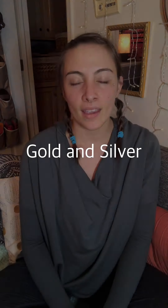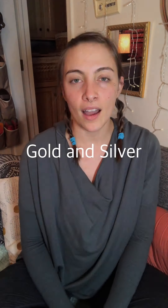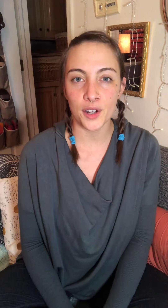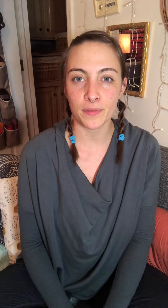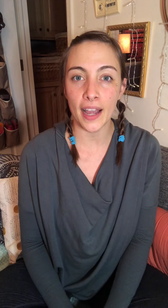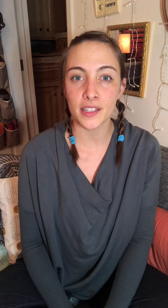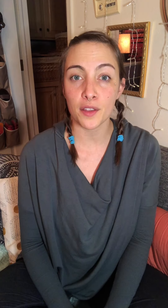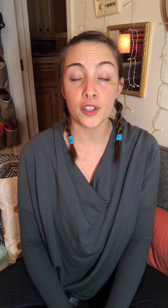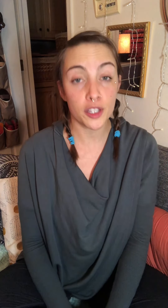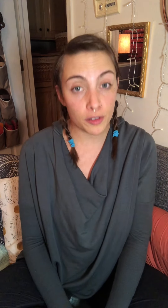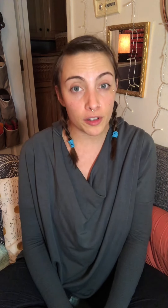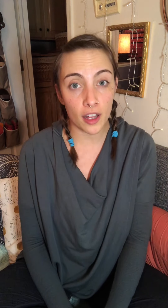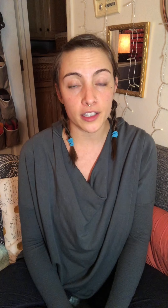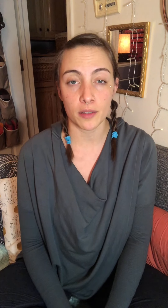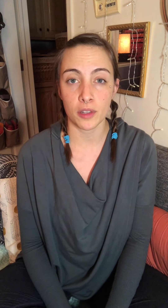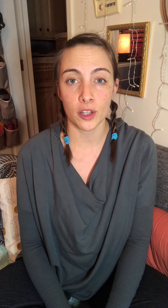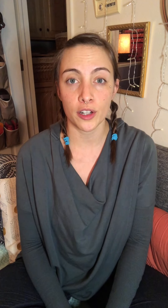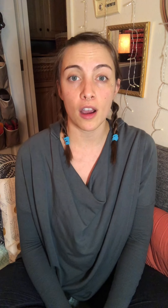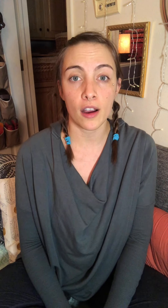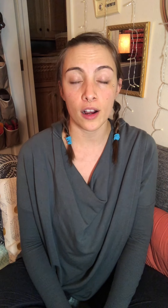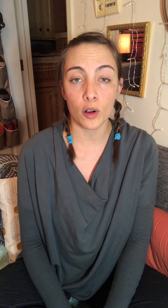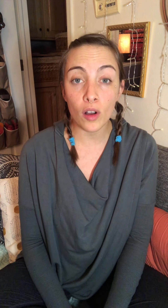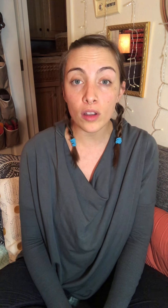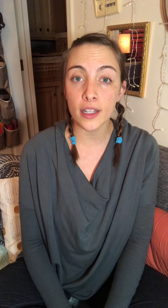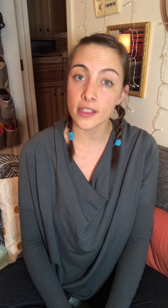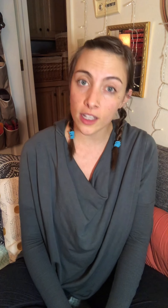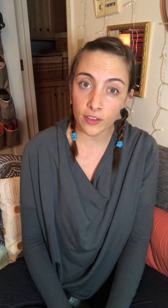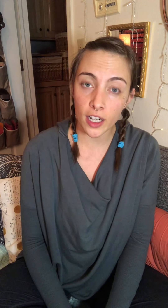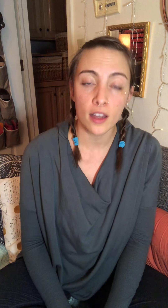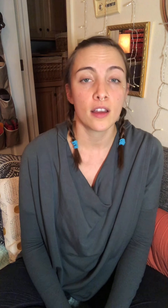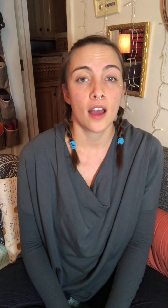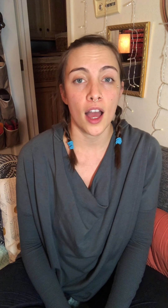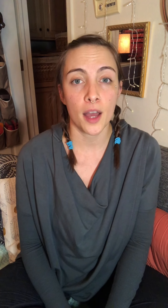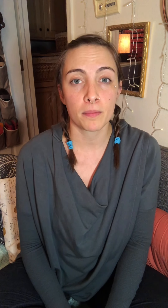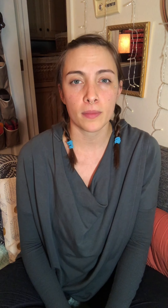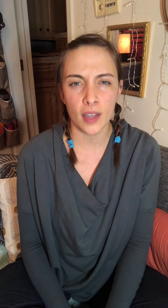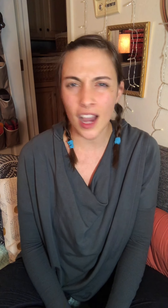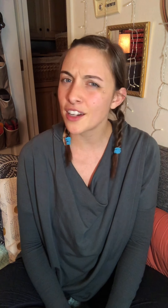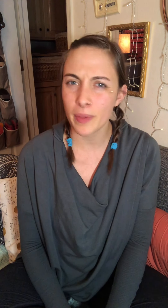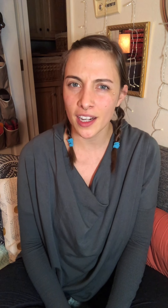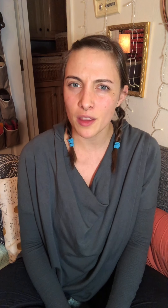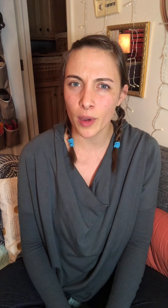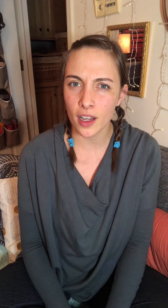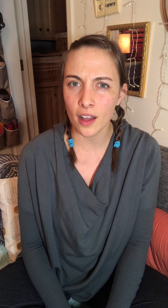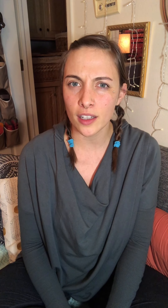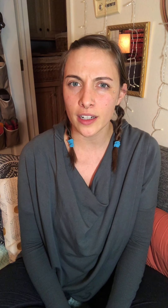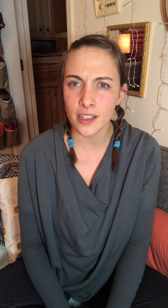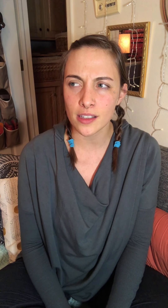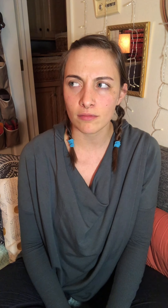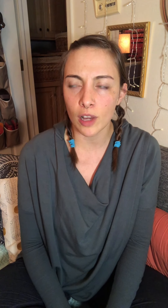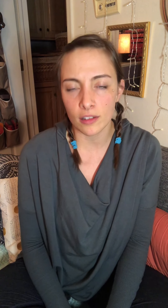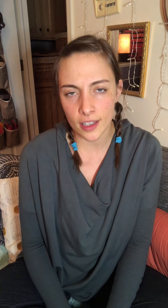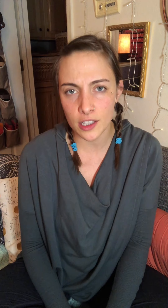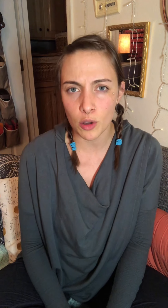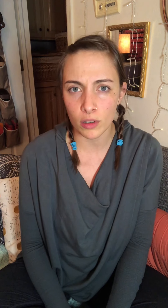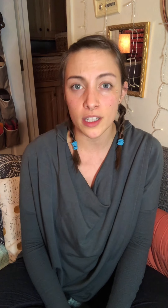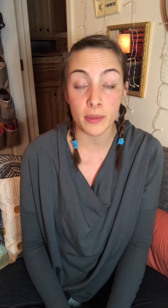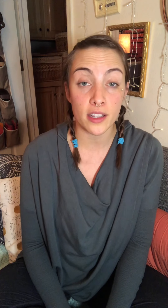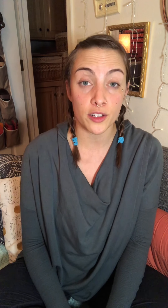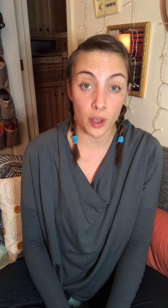All right, so the 2 new colors that we learned are gold and silver. Kind of pain in the butt colors. Well, at least gold is because there's so many